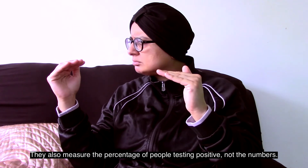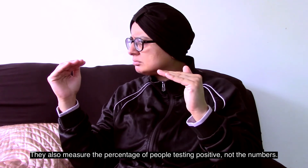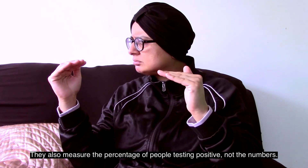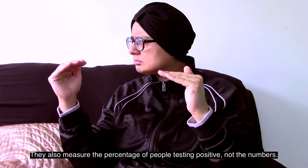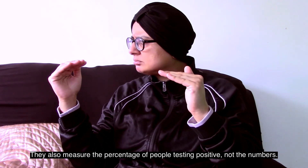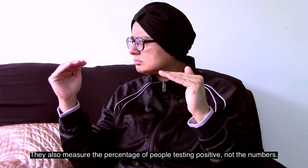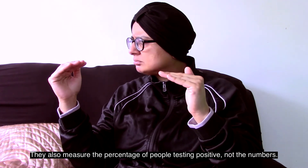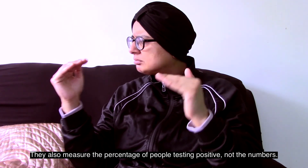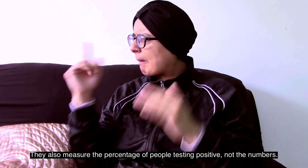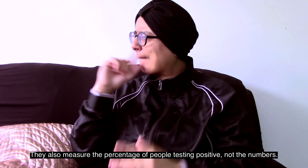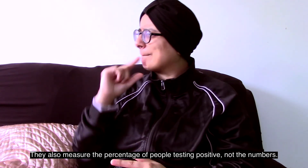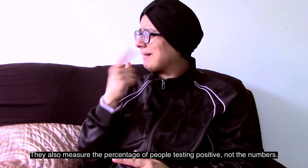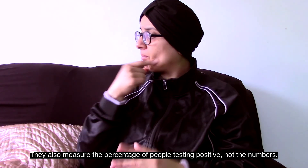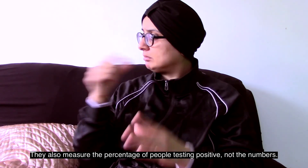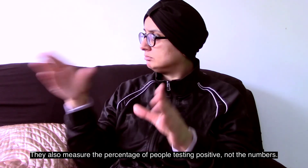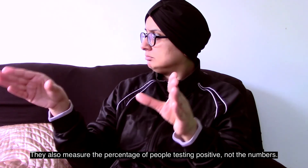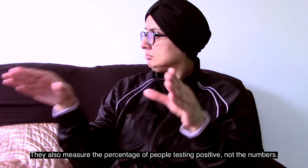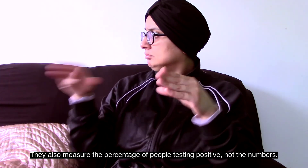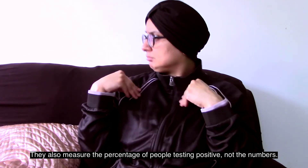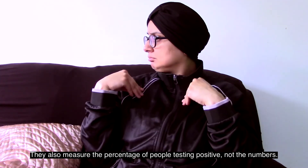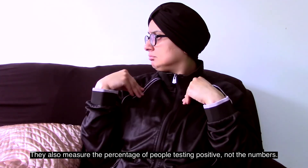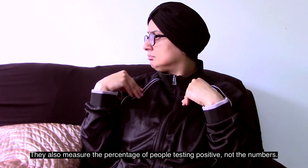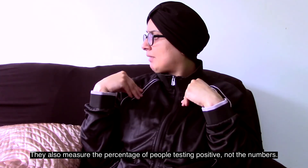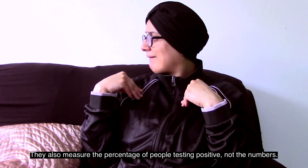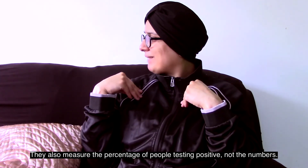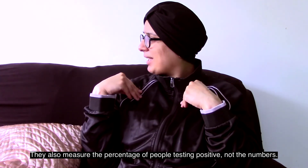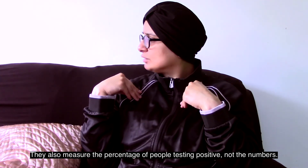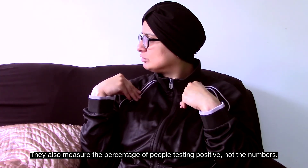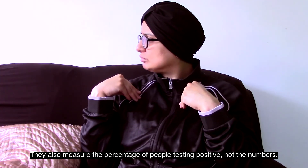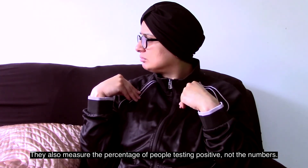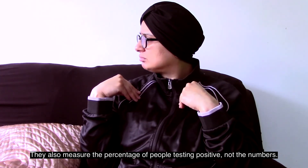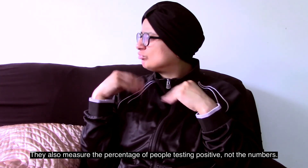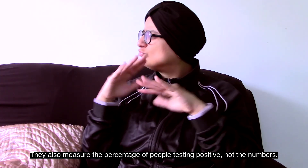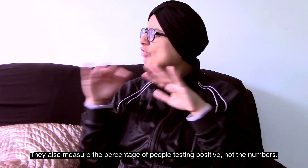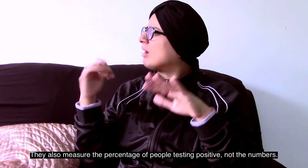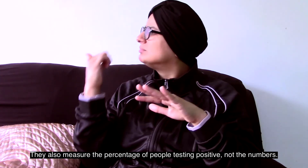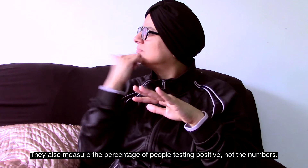They also measure the percentage of people testing positive, not the numbers.